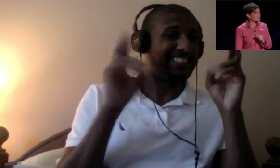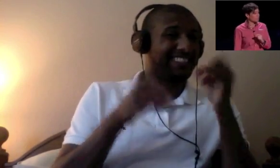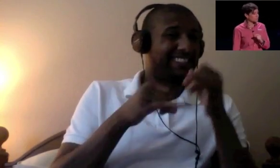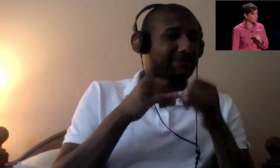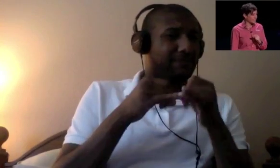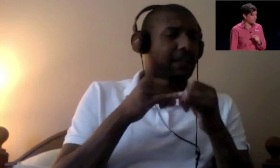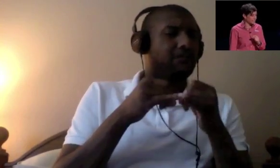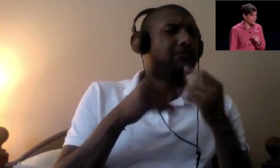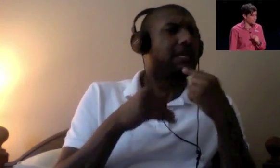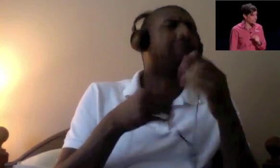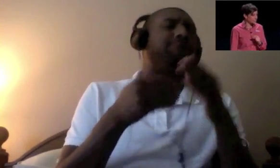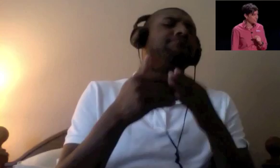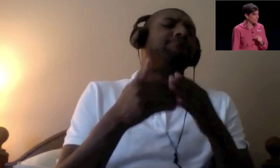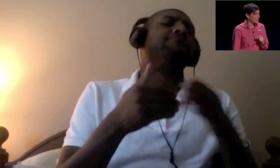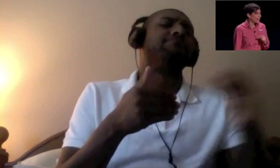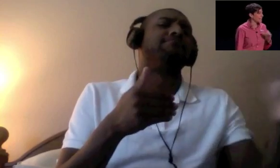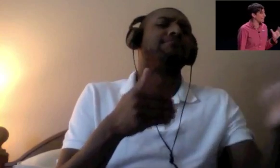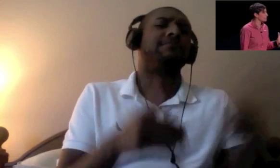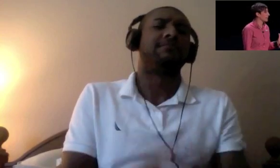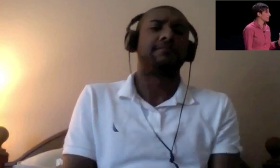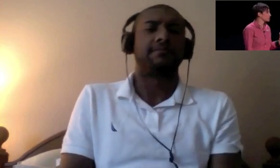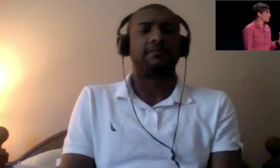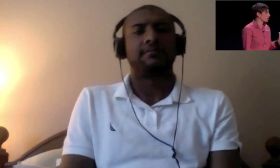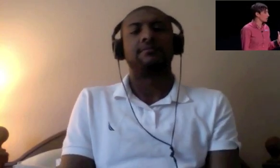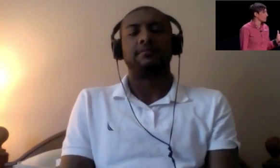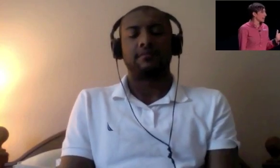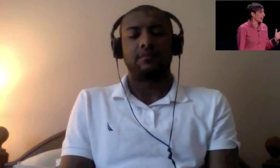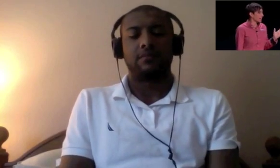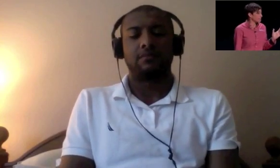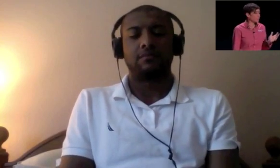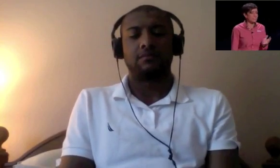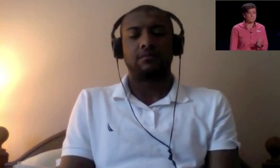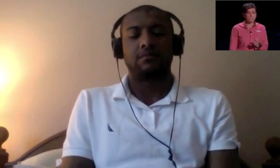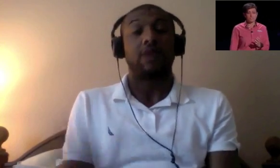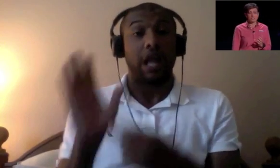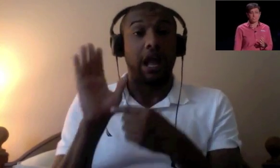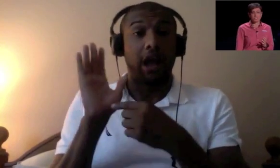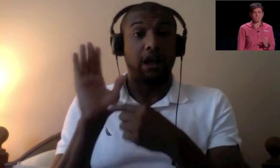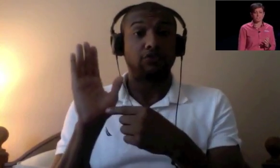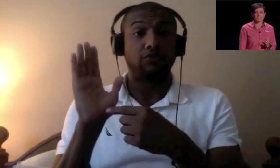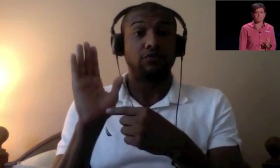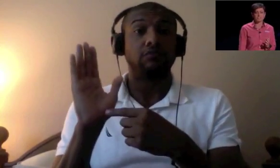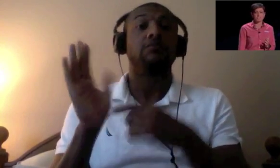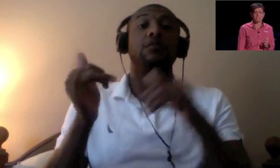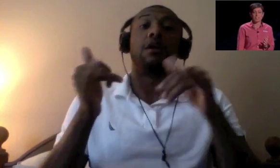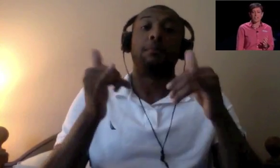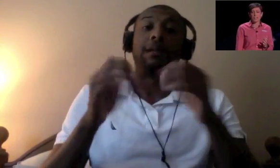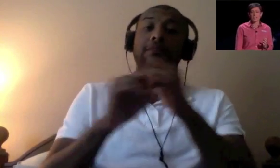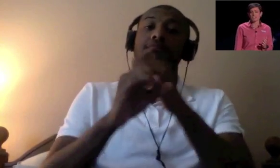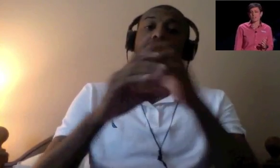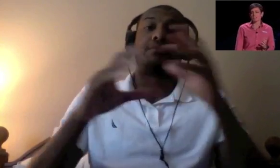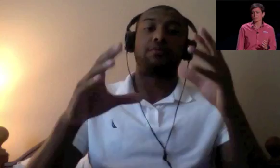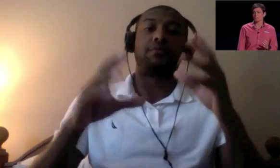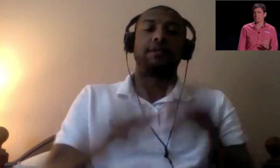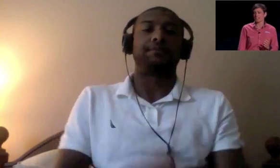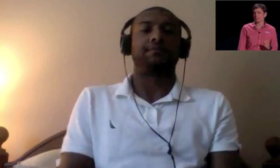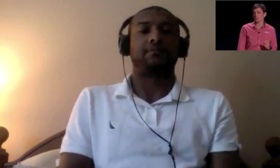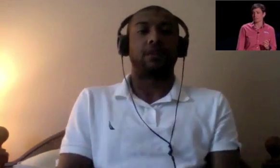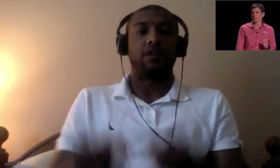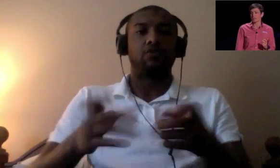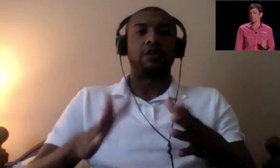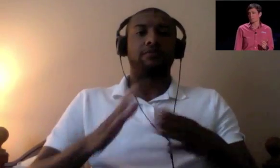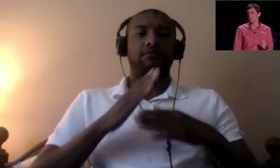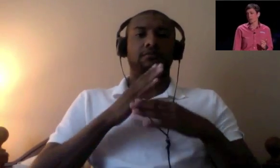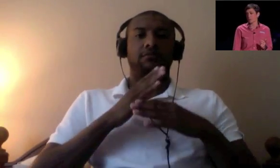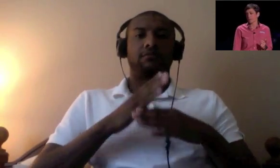signaling to move on to the next stage. I gave my intro, and I played the jellyfish scene. And the director was silent